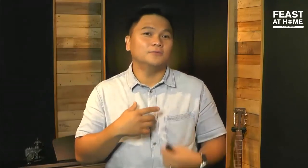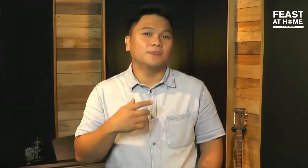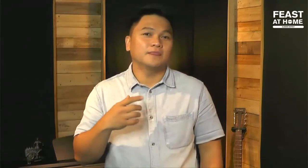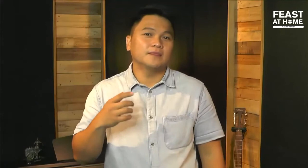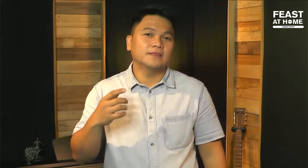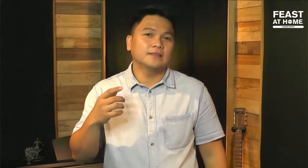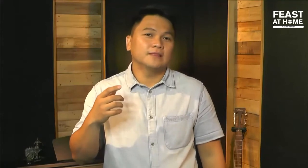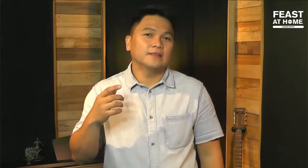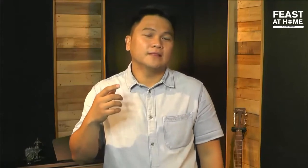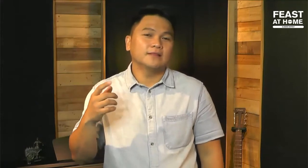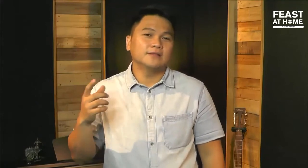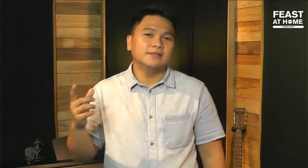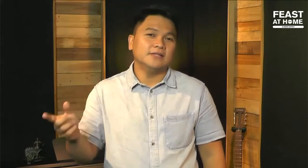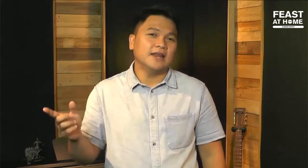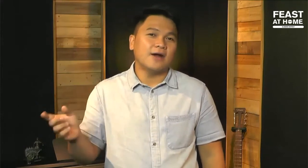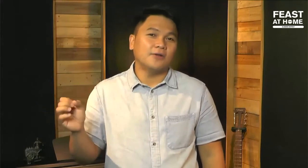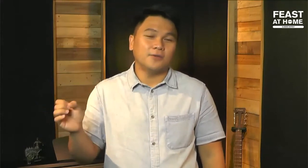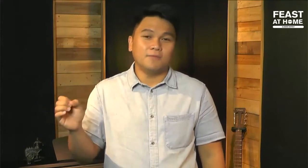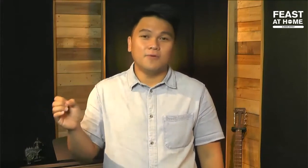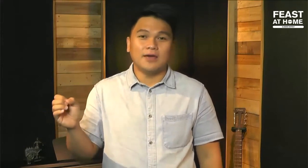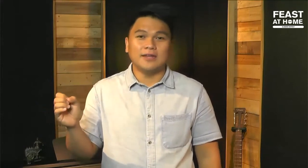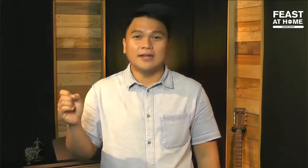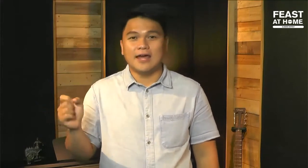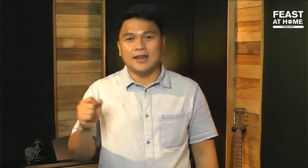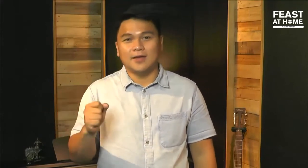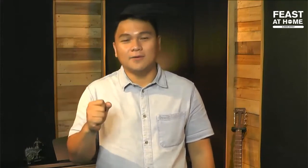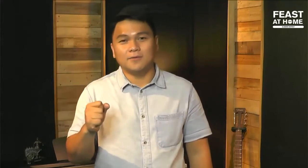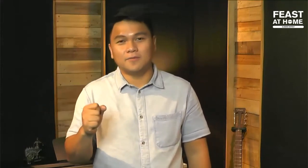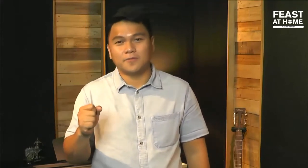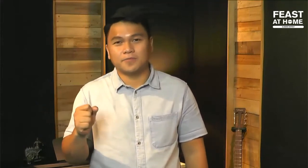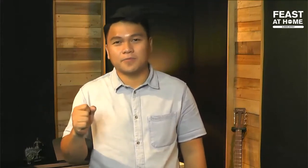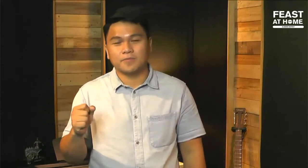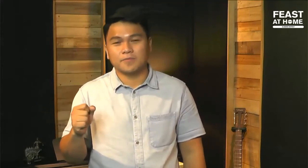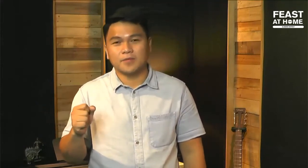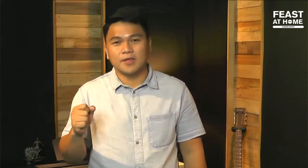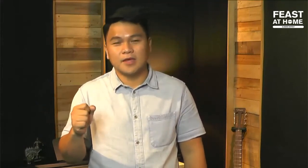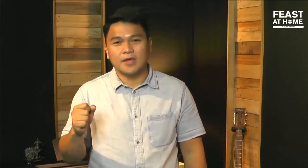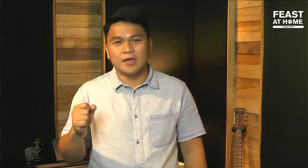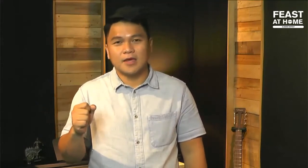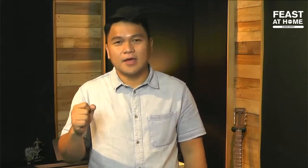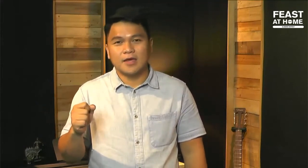ko, sinira ko rin yung buhay ng nanay ko."